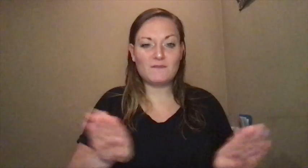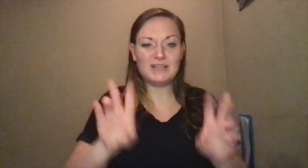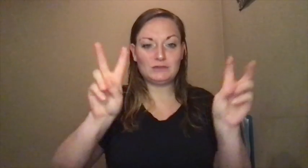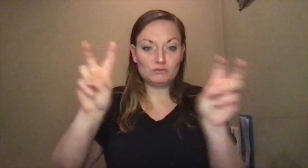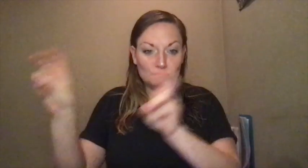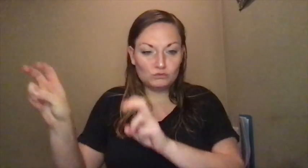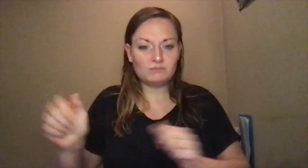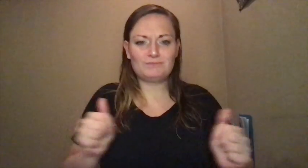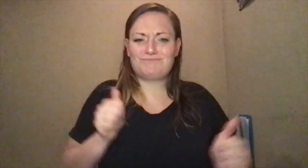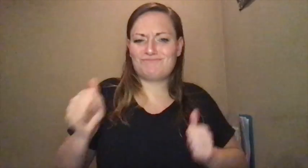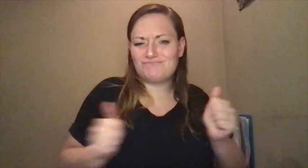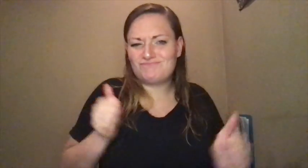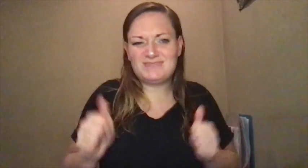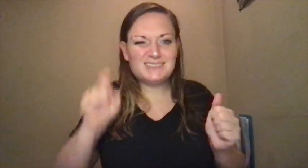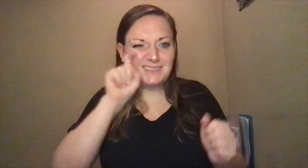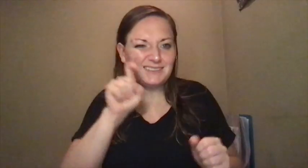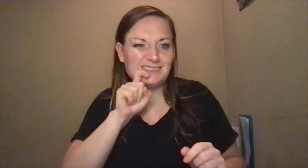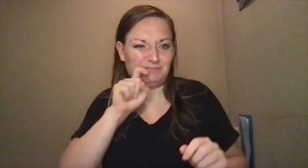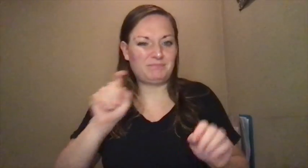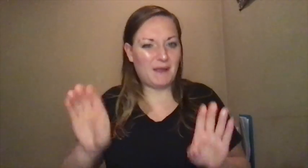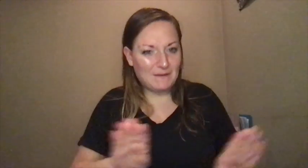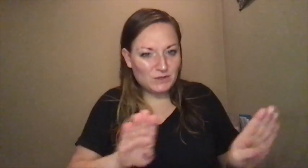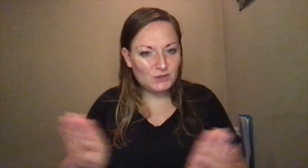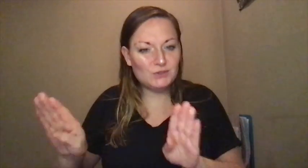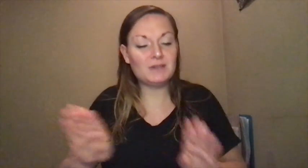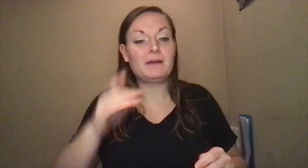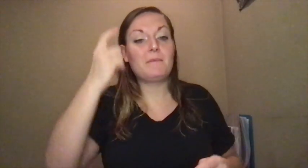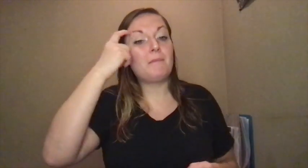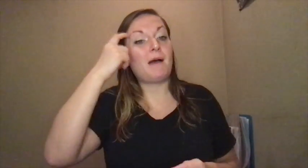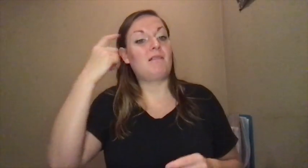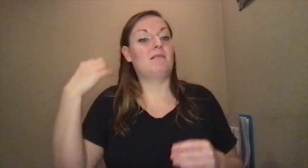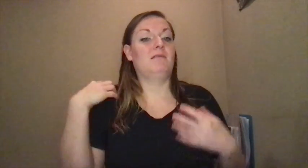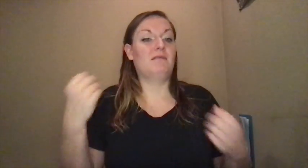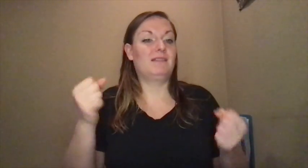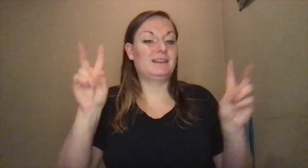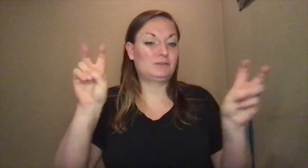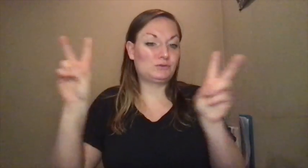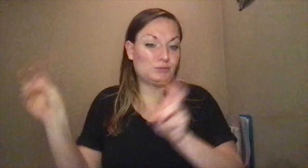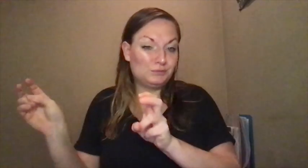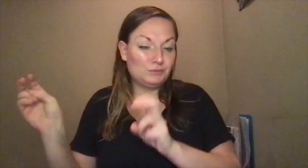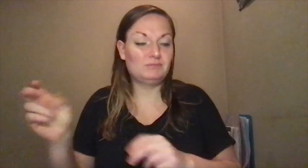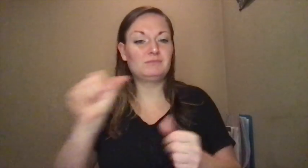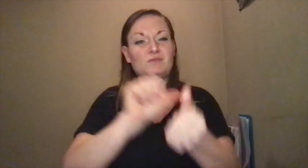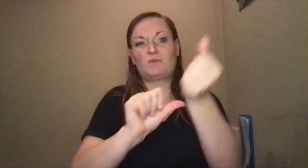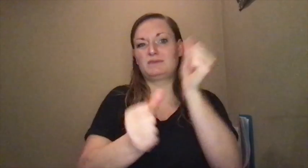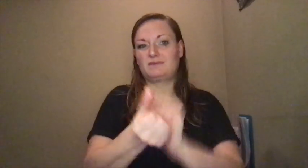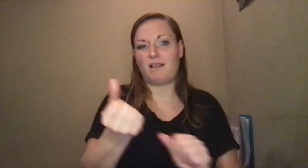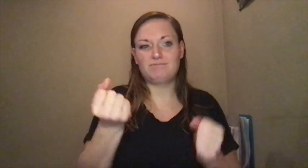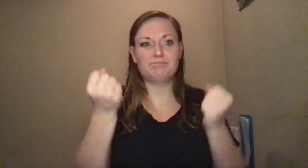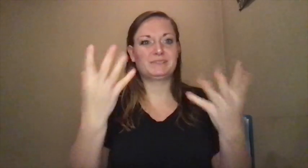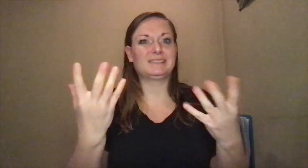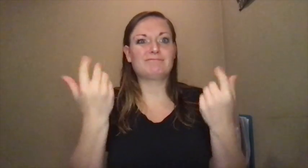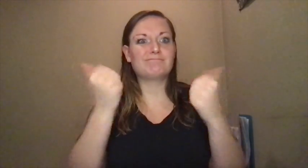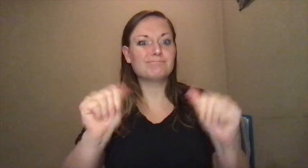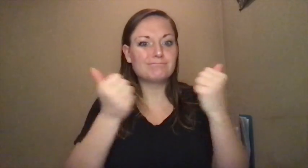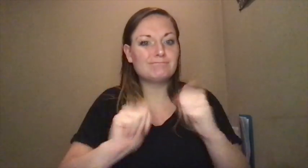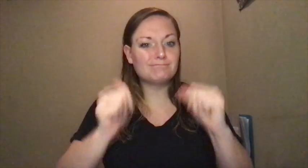that's around its head here. But we have 25 Goombas in jail, there are two layers now, and they're even more jittery than before. They're bouncing around